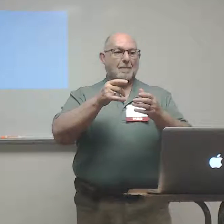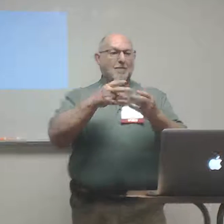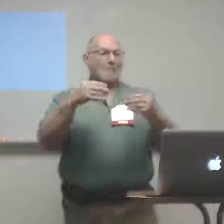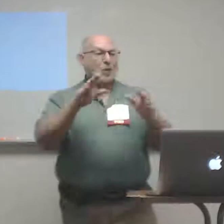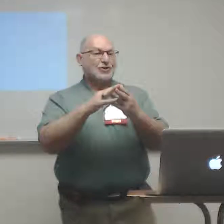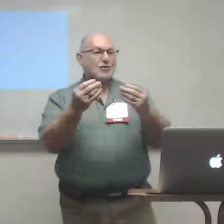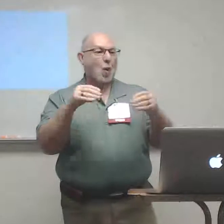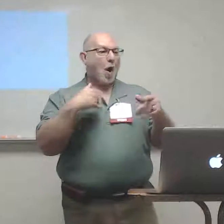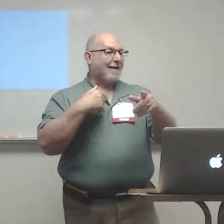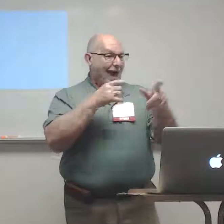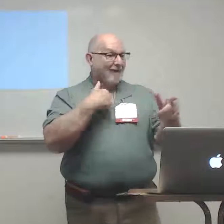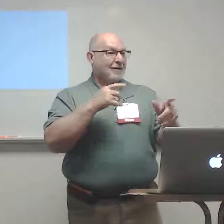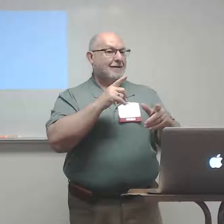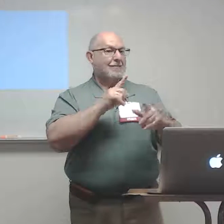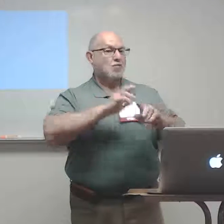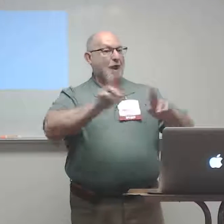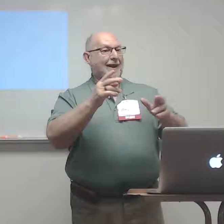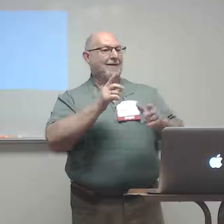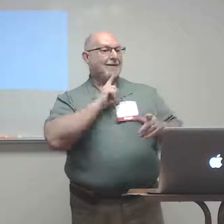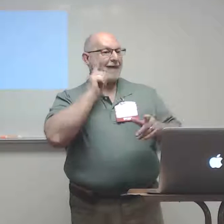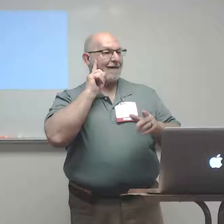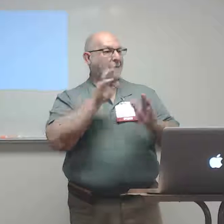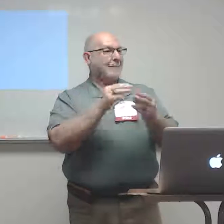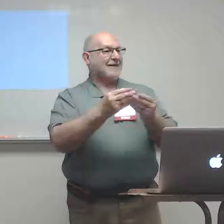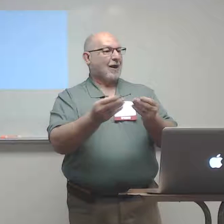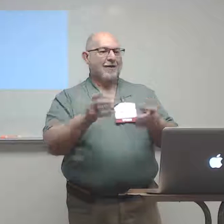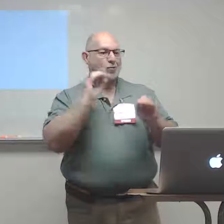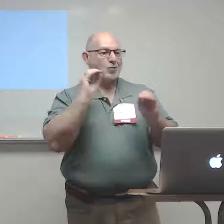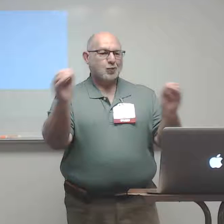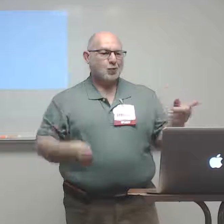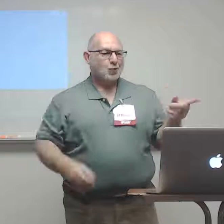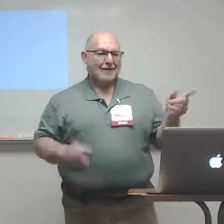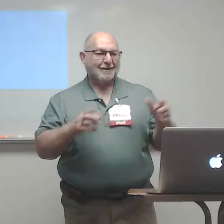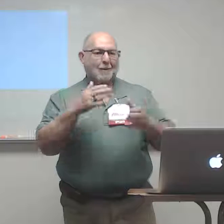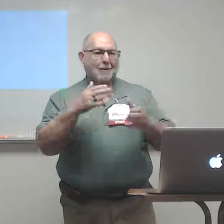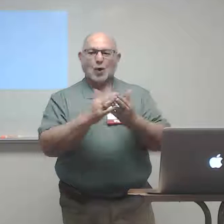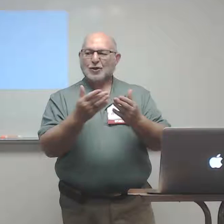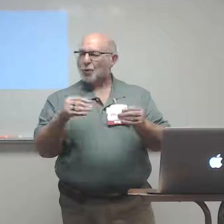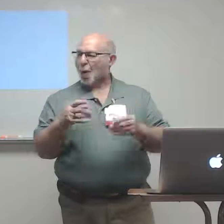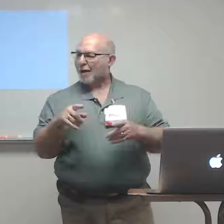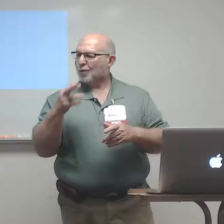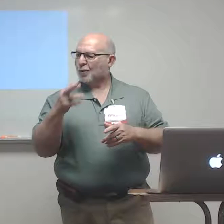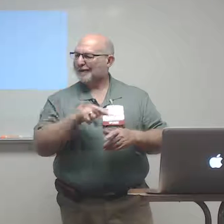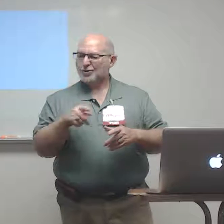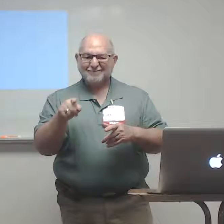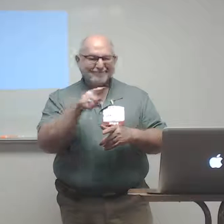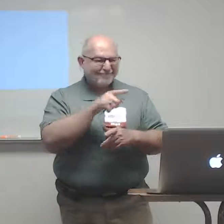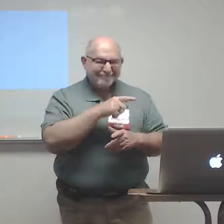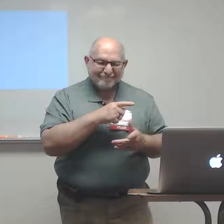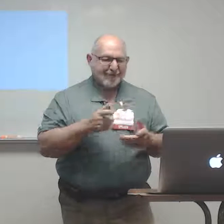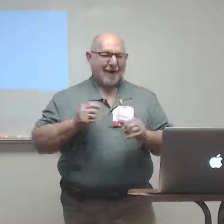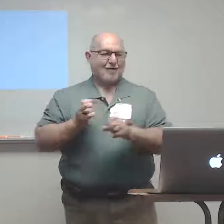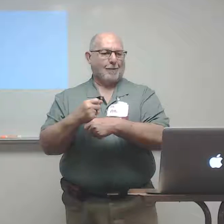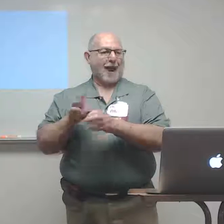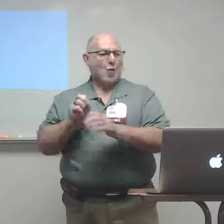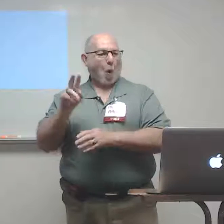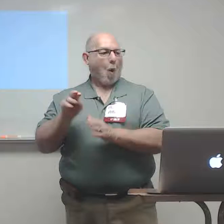the bookstore have writing staff material. The bookstore religion have to make your